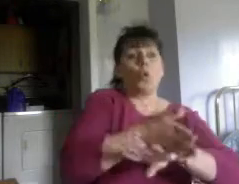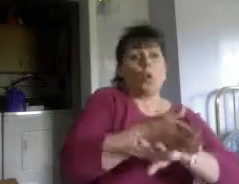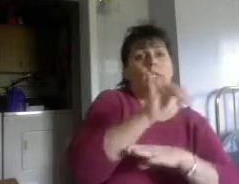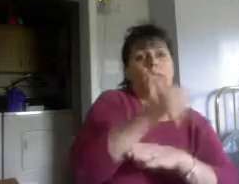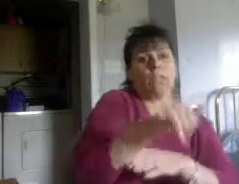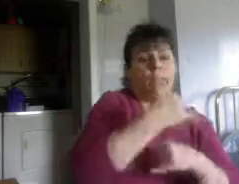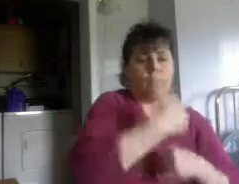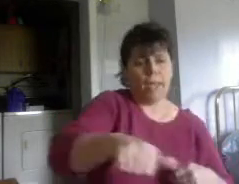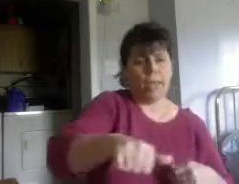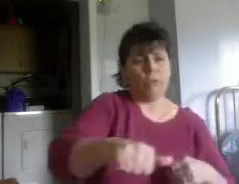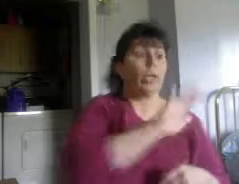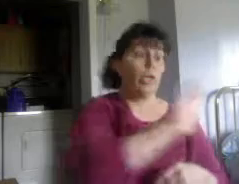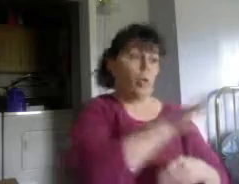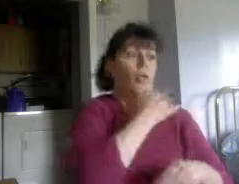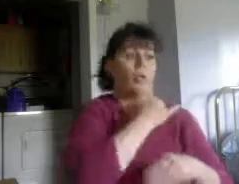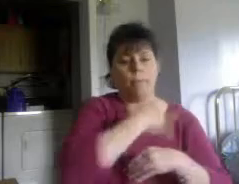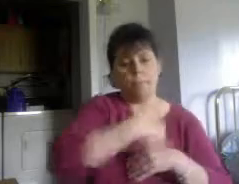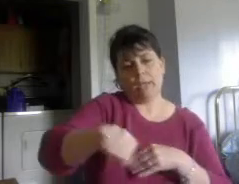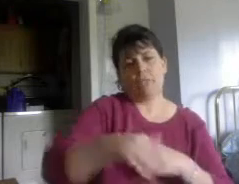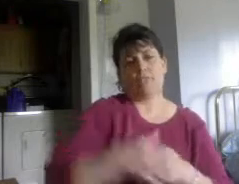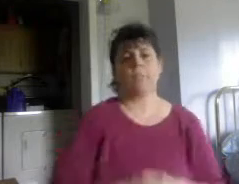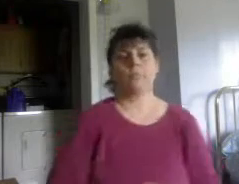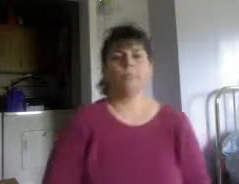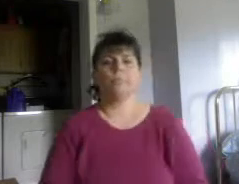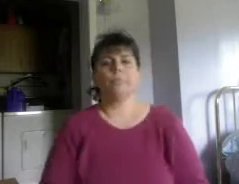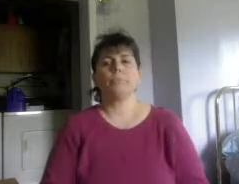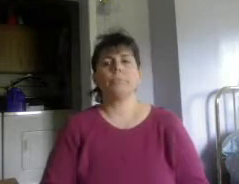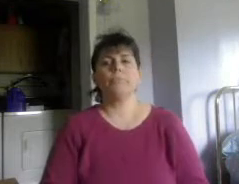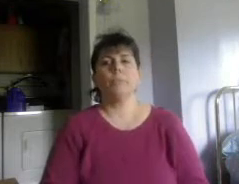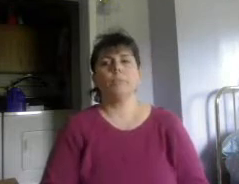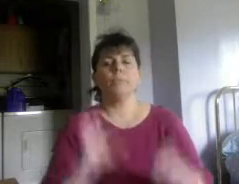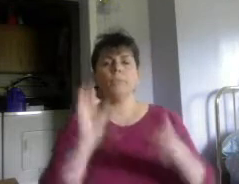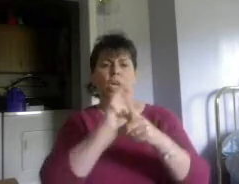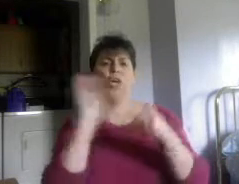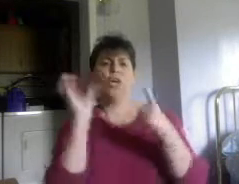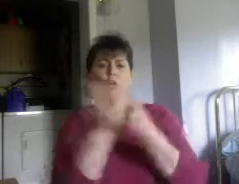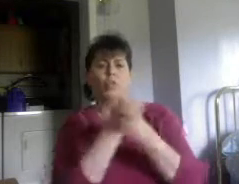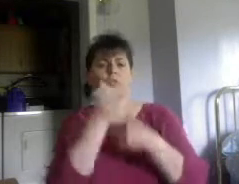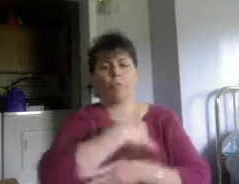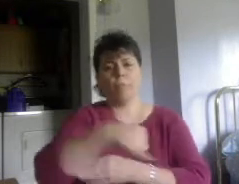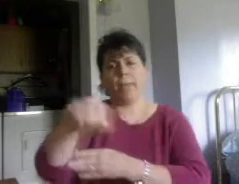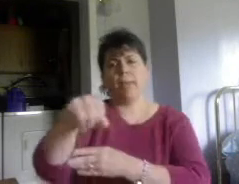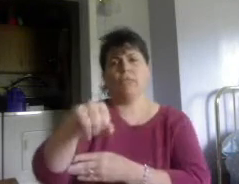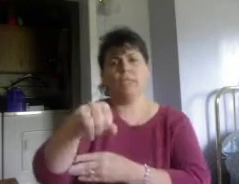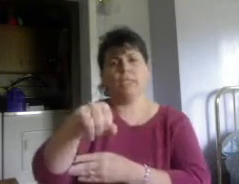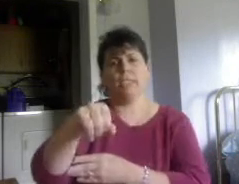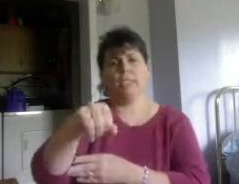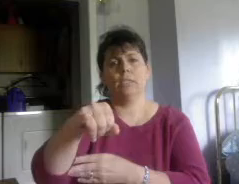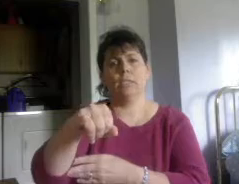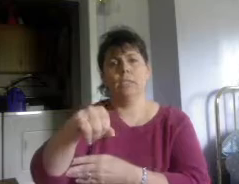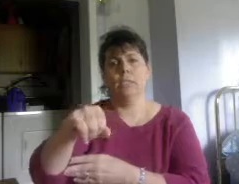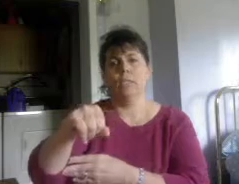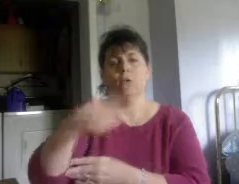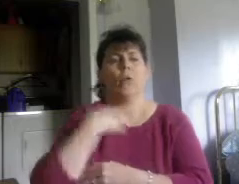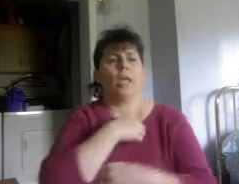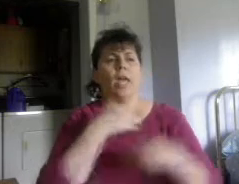case. In terms of cultural boundaries, based on my earlier definitions, there are a couple of really excellent exercises that you can